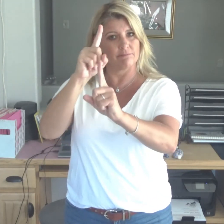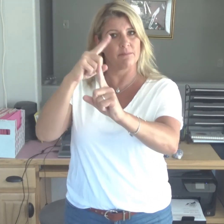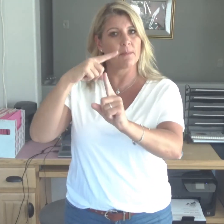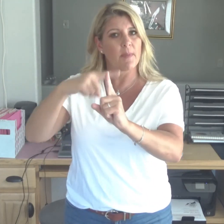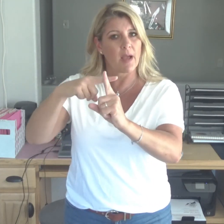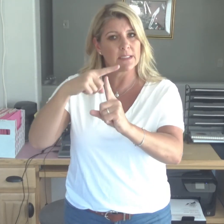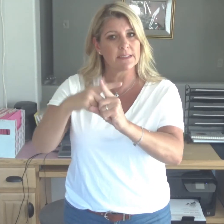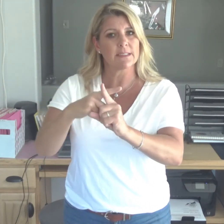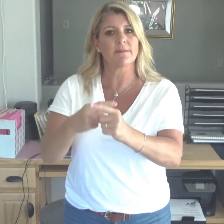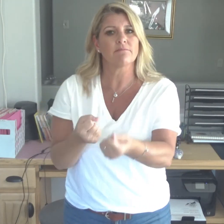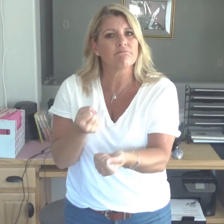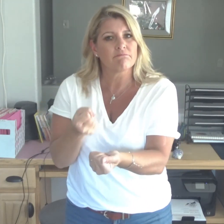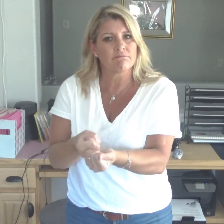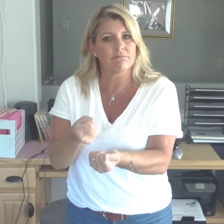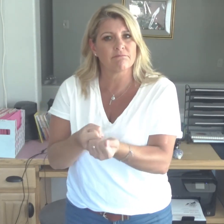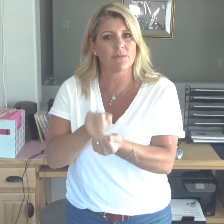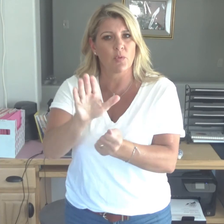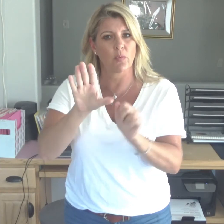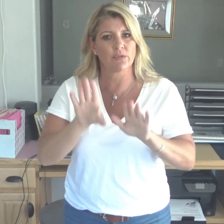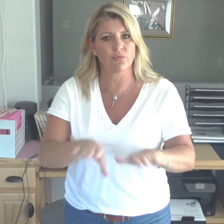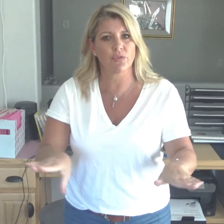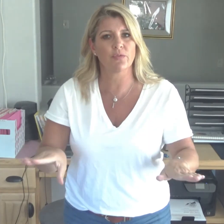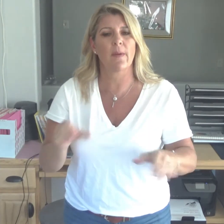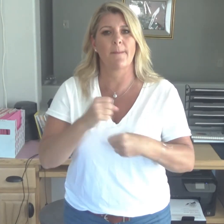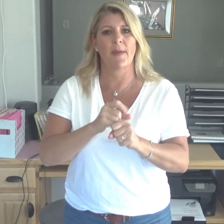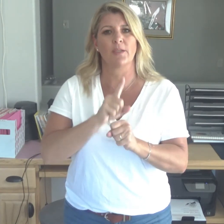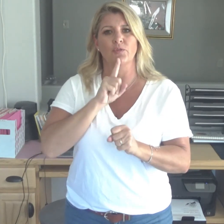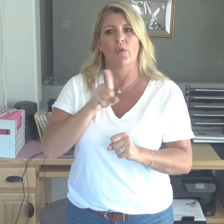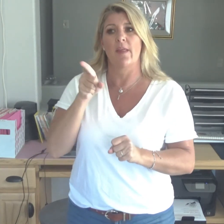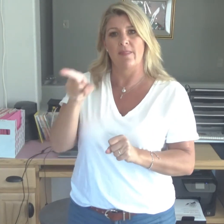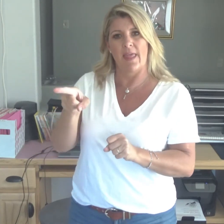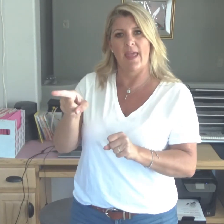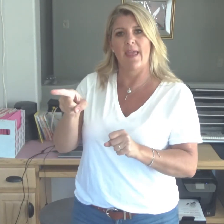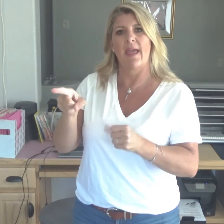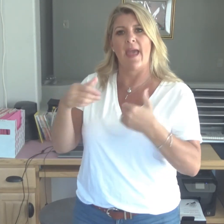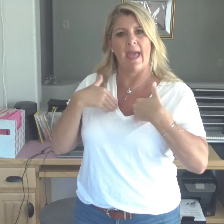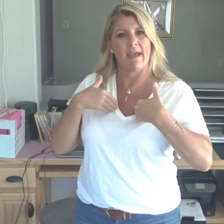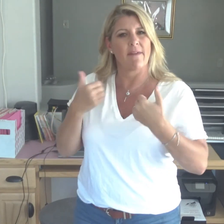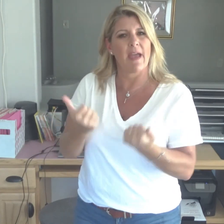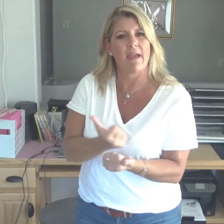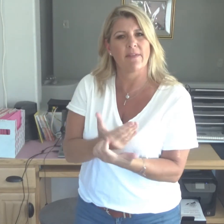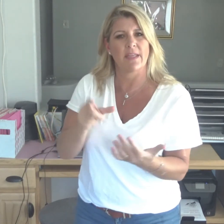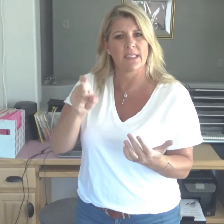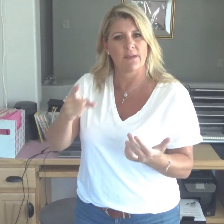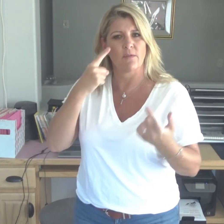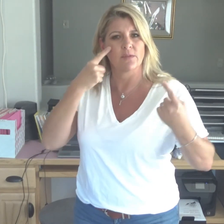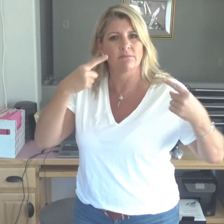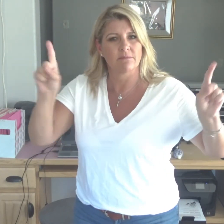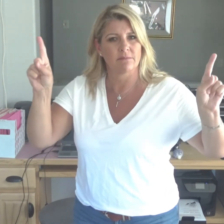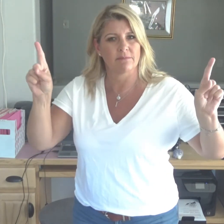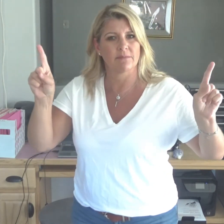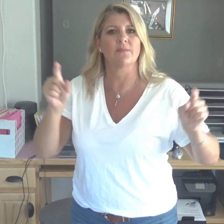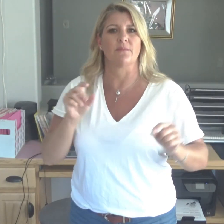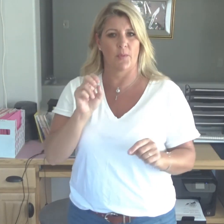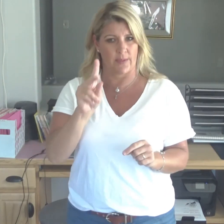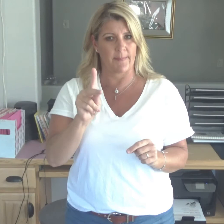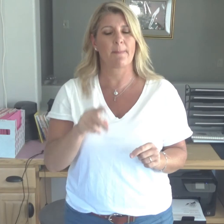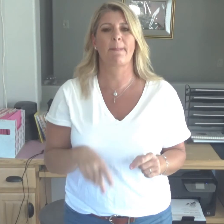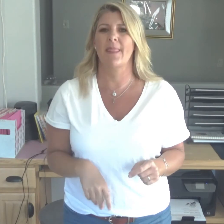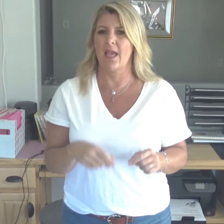parents is to keep focused and be positive and be supportive for our children and to make sure that they have everything they need